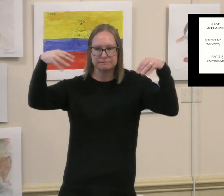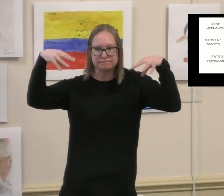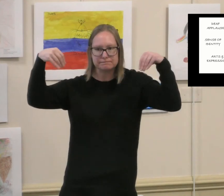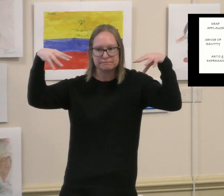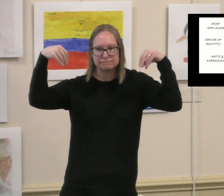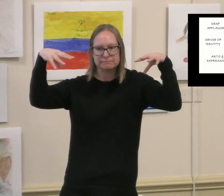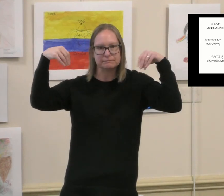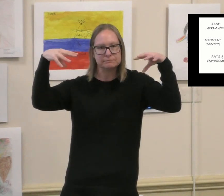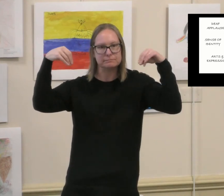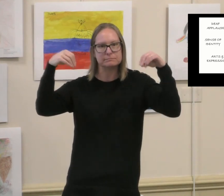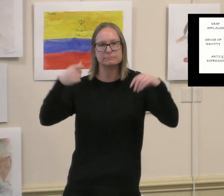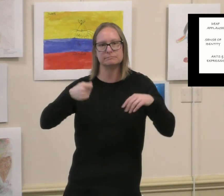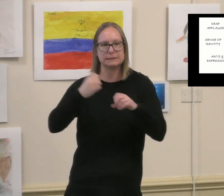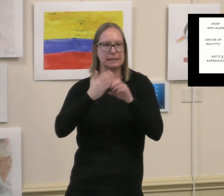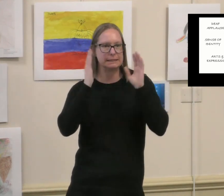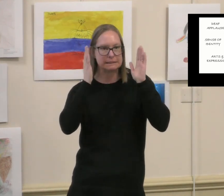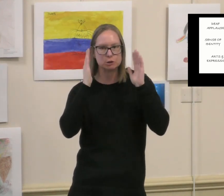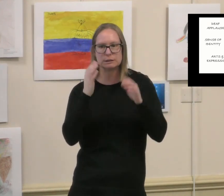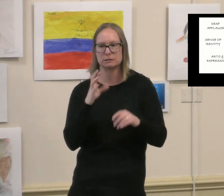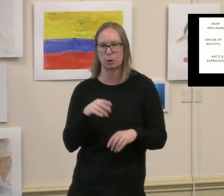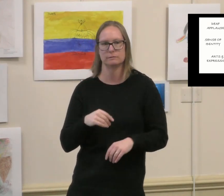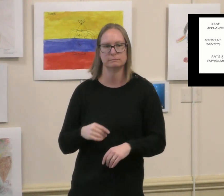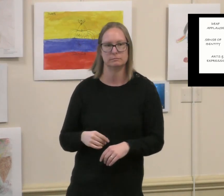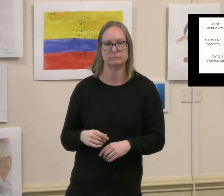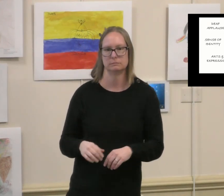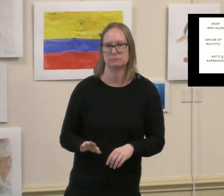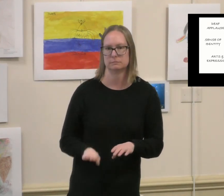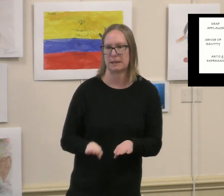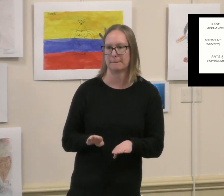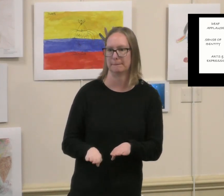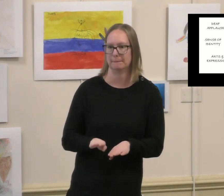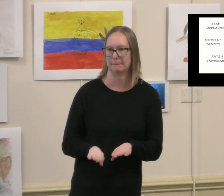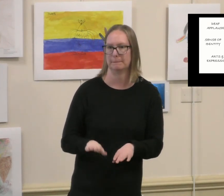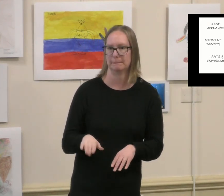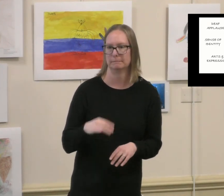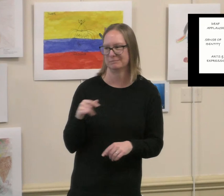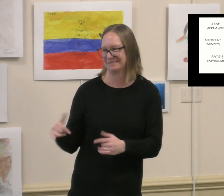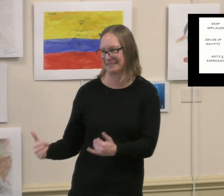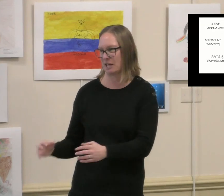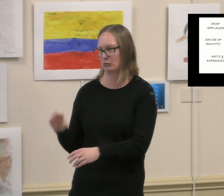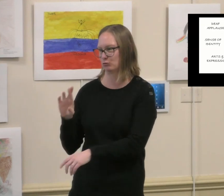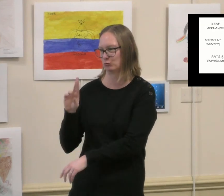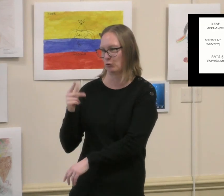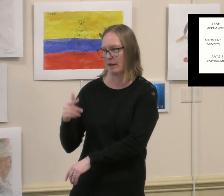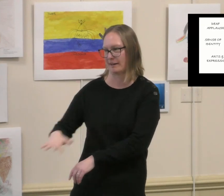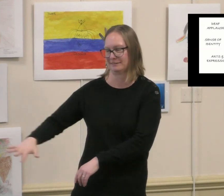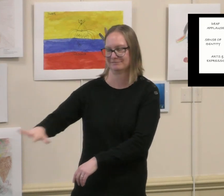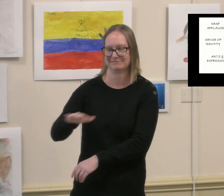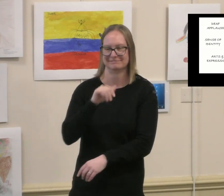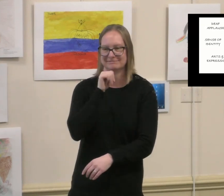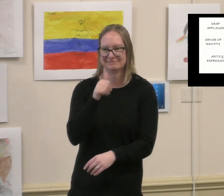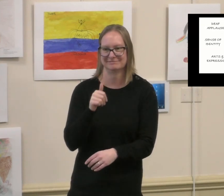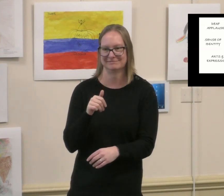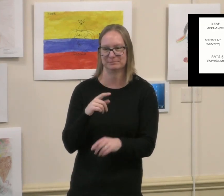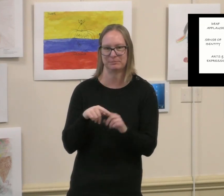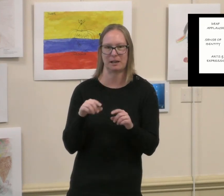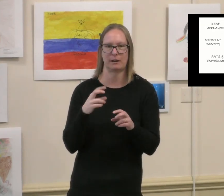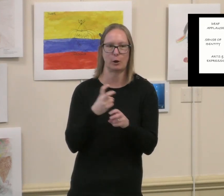Also, we flick lights to get somebody's attention, or we might stomp our feet. In here, it doesn't really work so well because